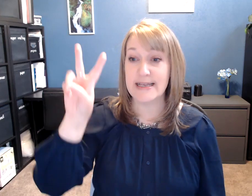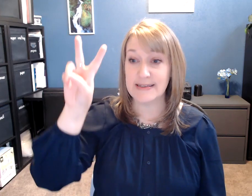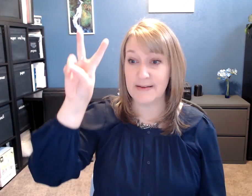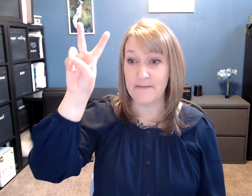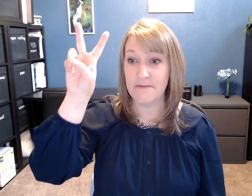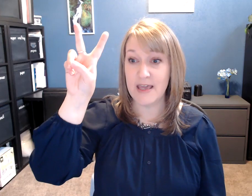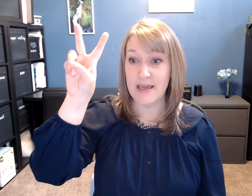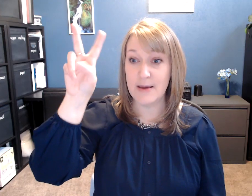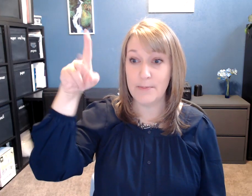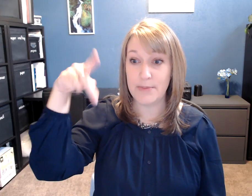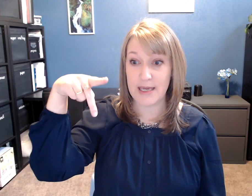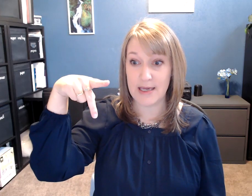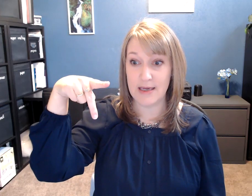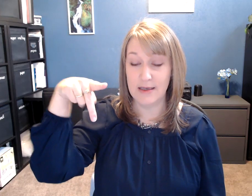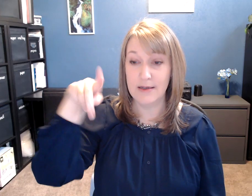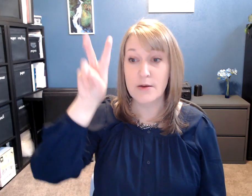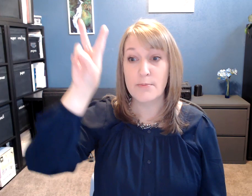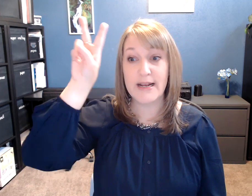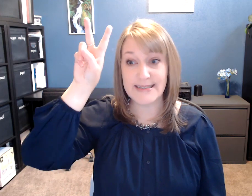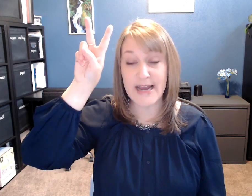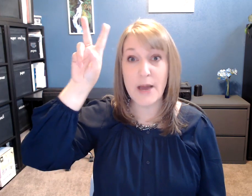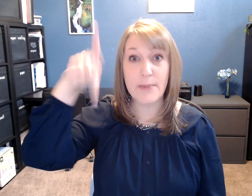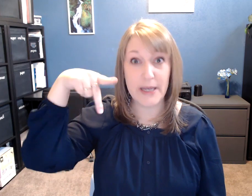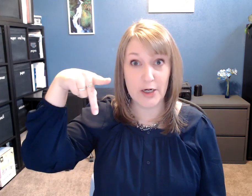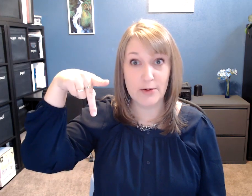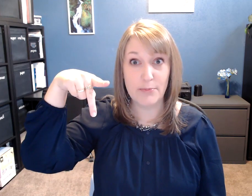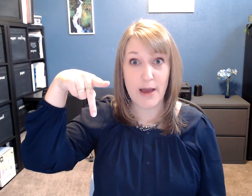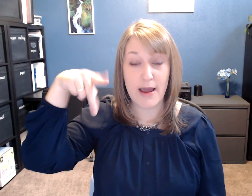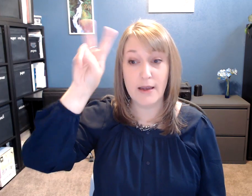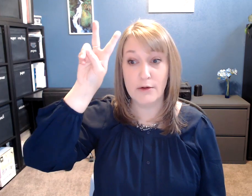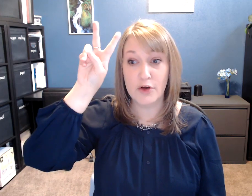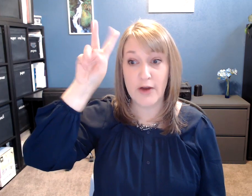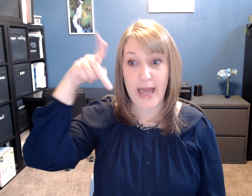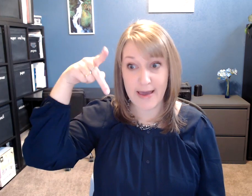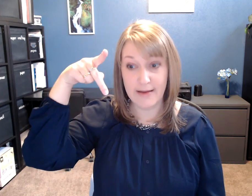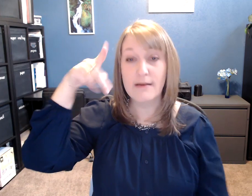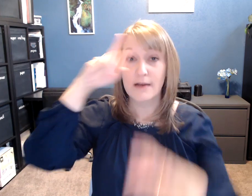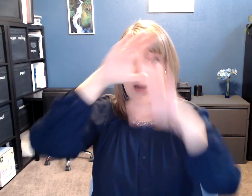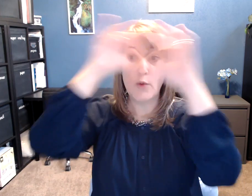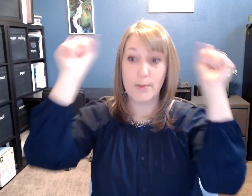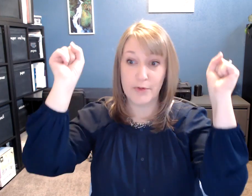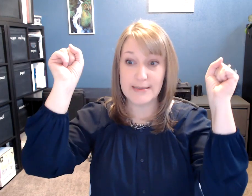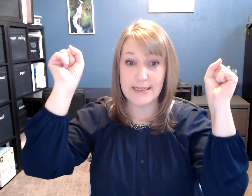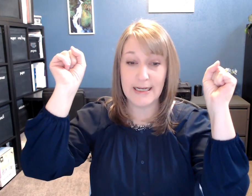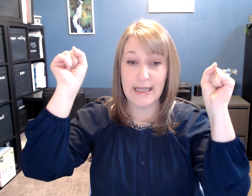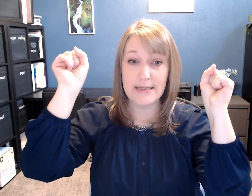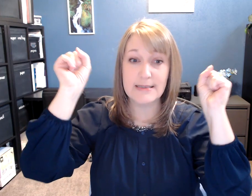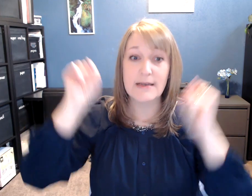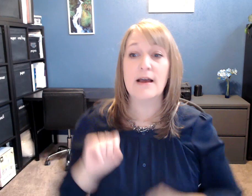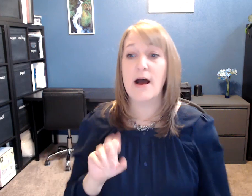is VP, but it's signed up here by your head, kind of where president is.